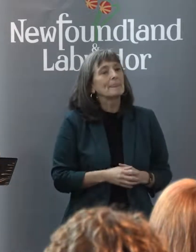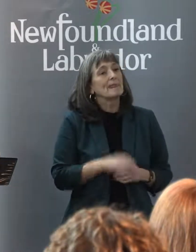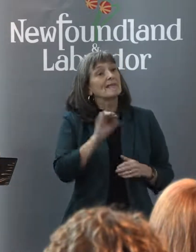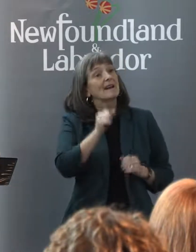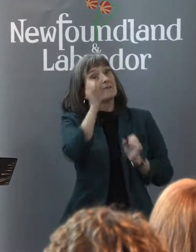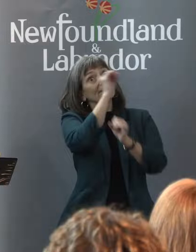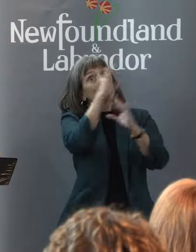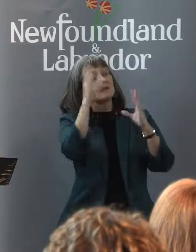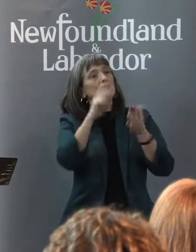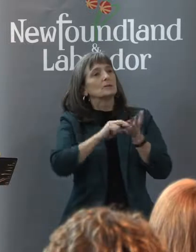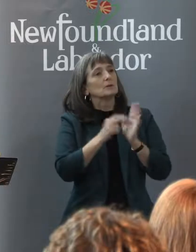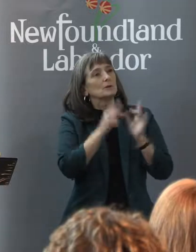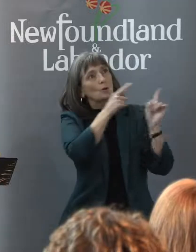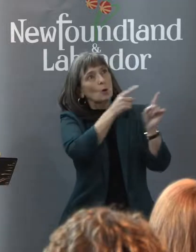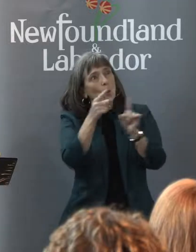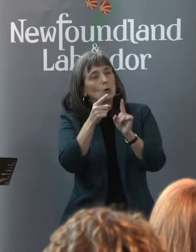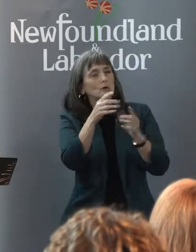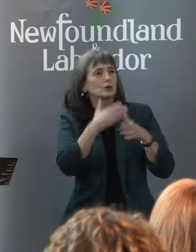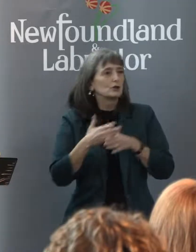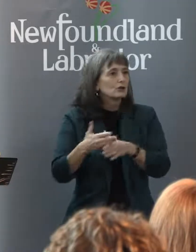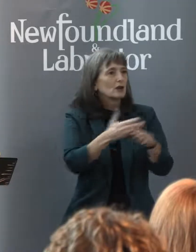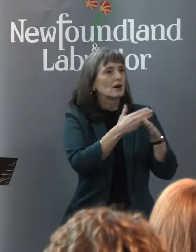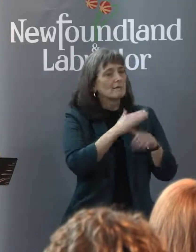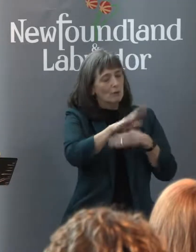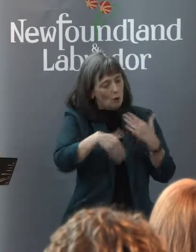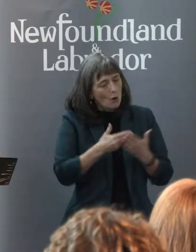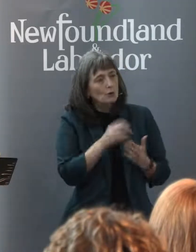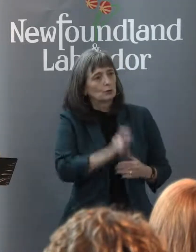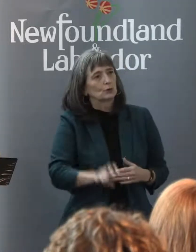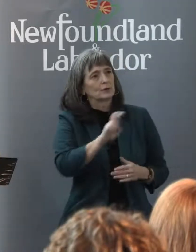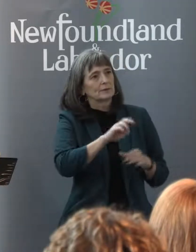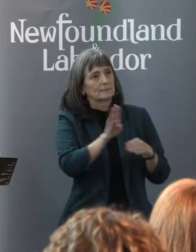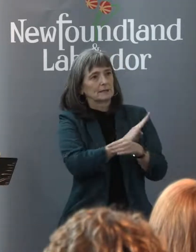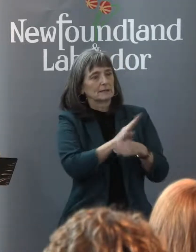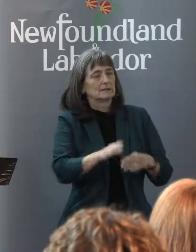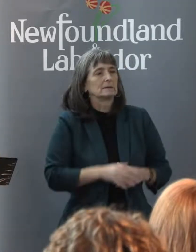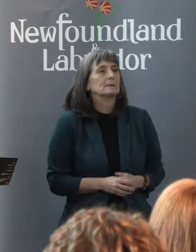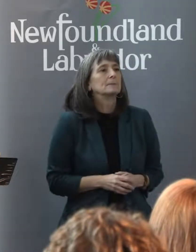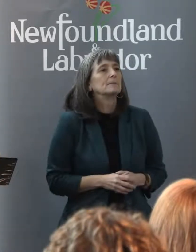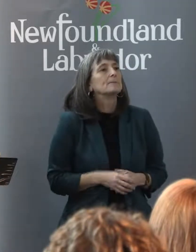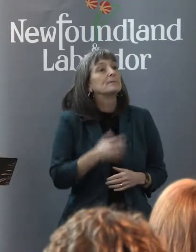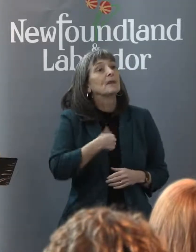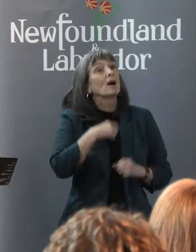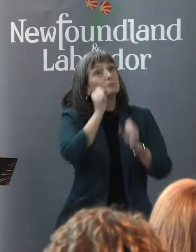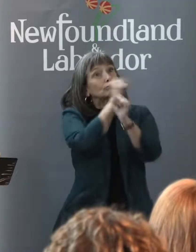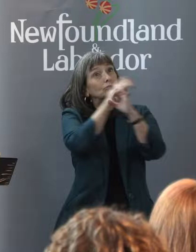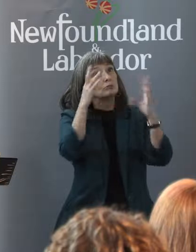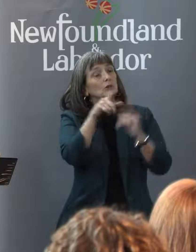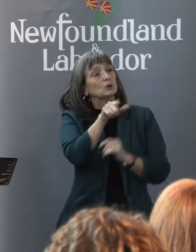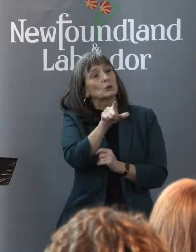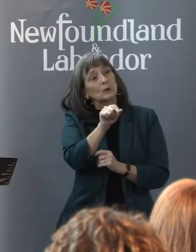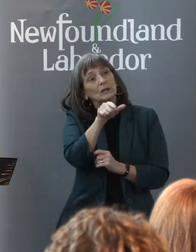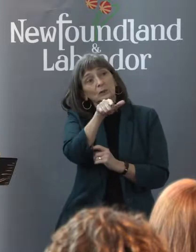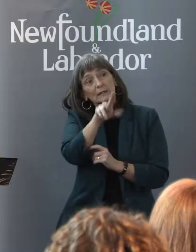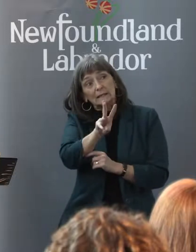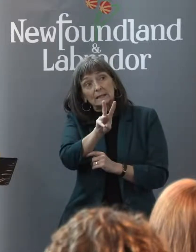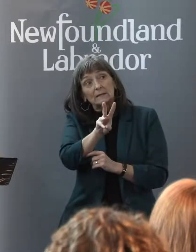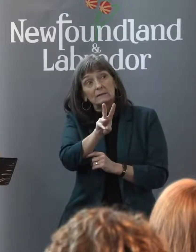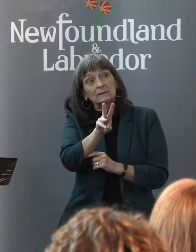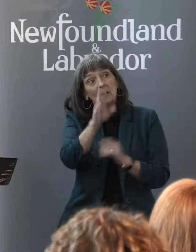the shared goals of the tourism sector. With Vision 2026, we aim